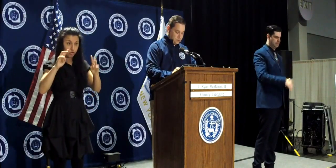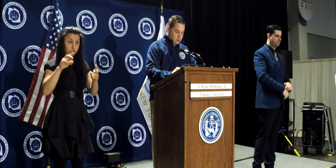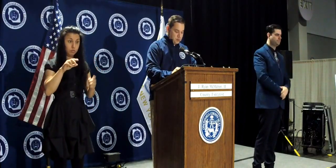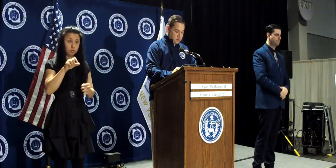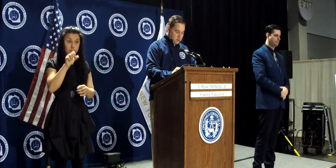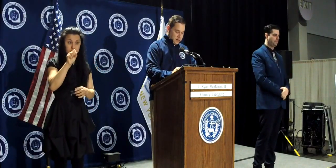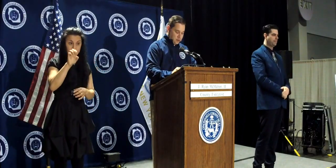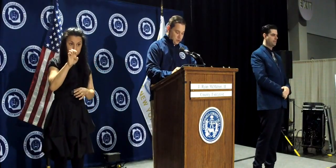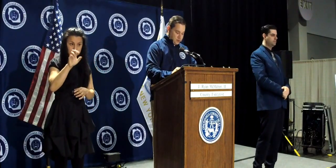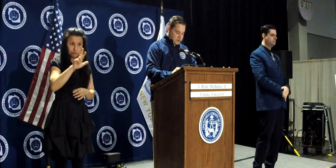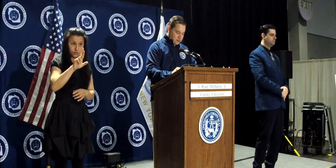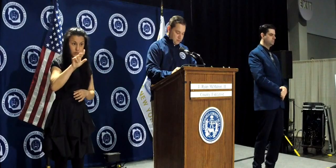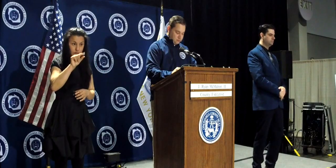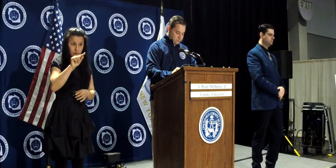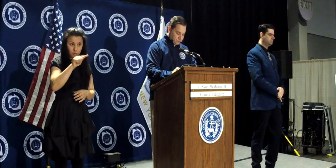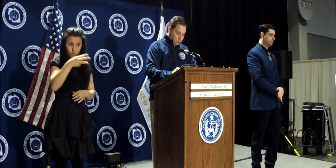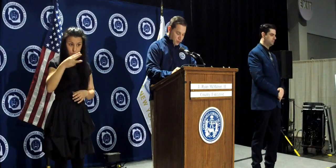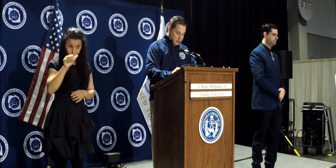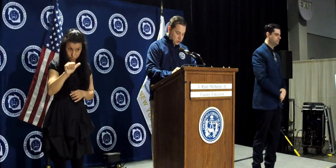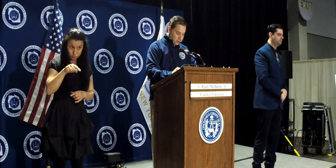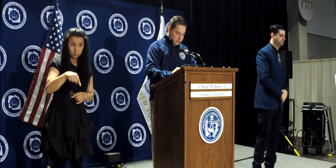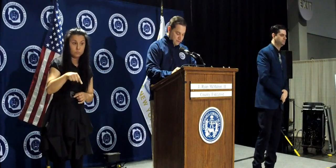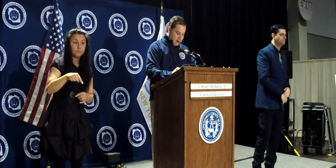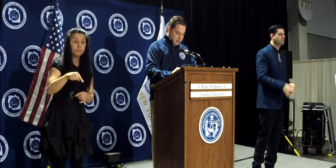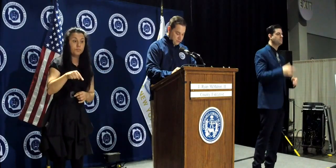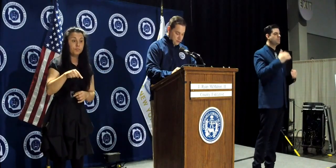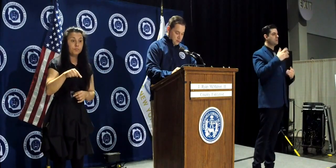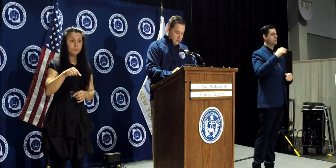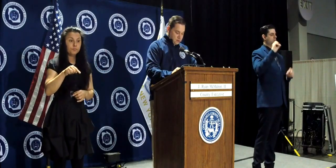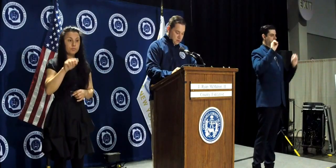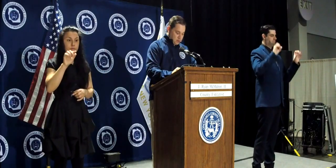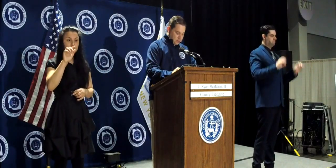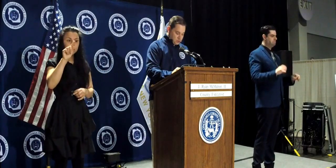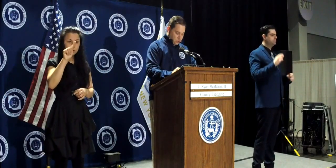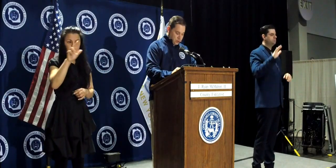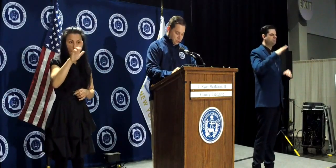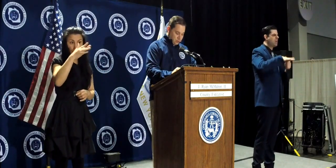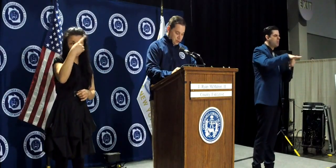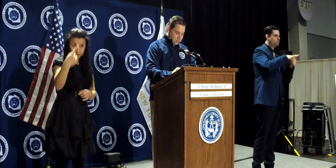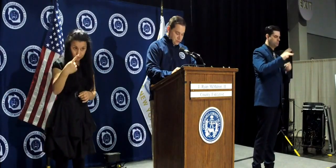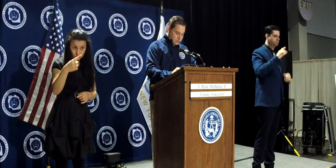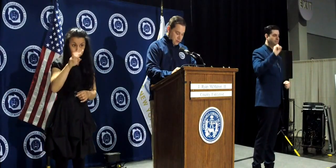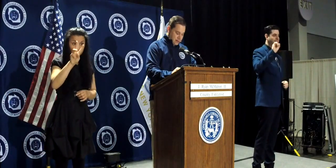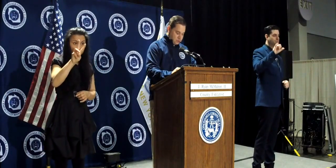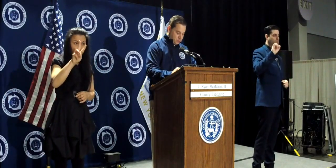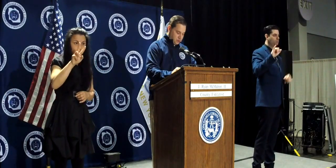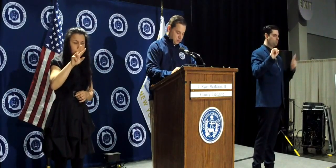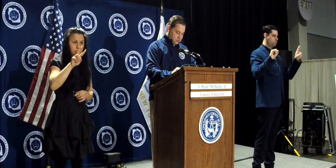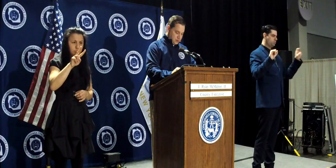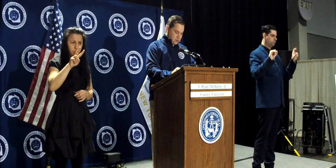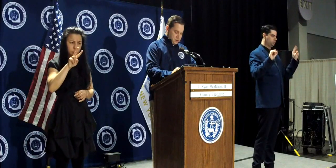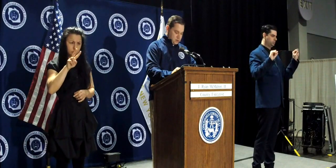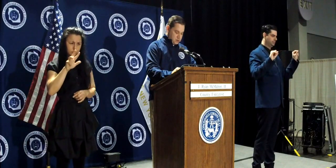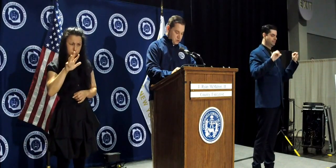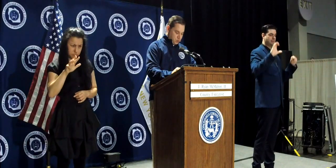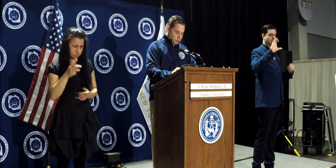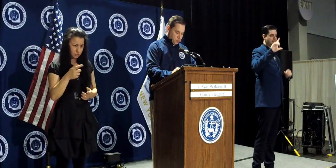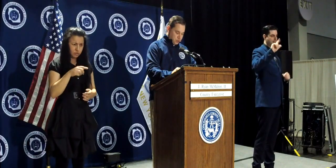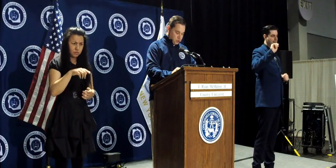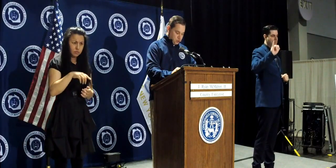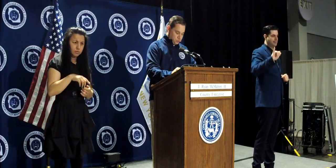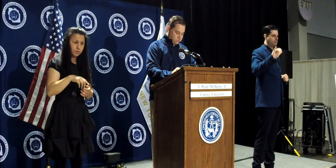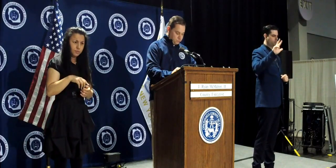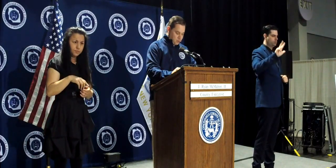120, Clay 37, DeWitt 25, Camillus 23, Salina 23,